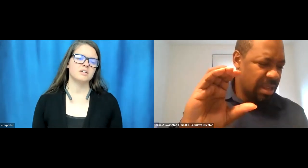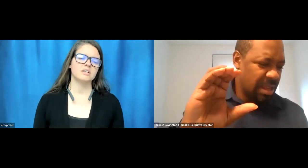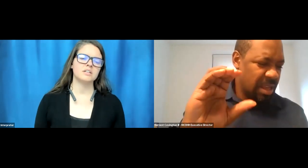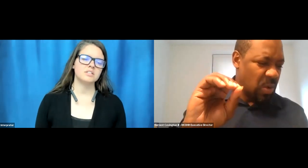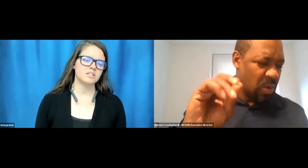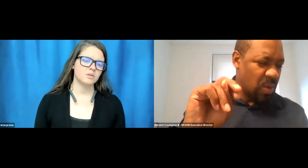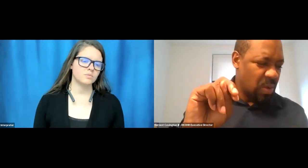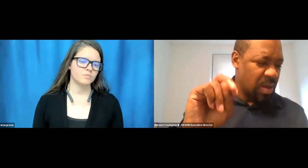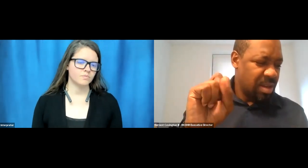Constantio.